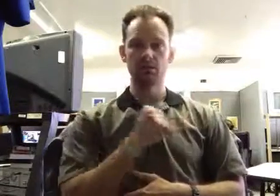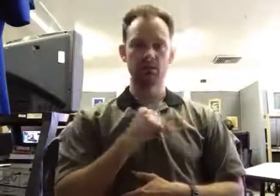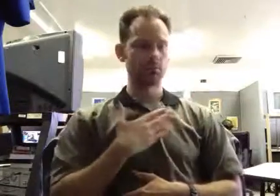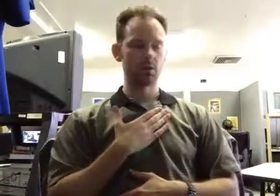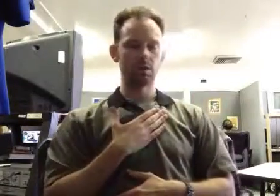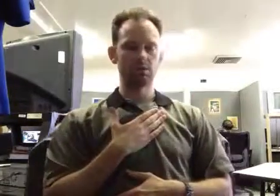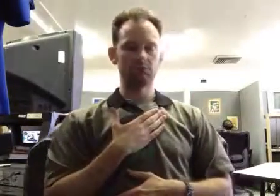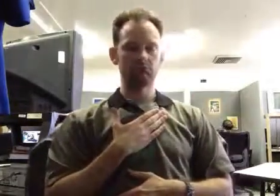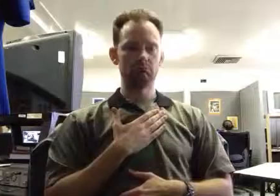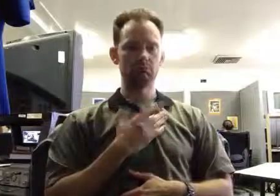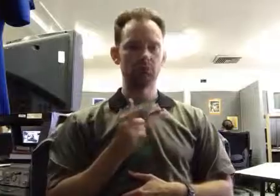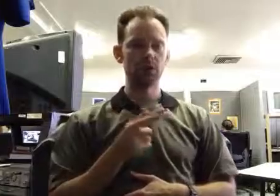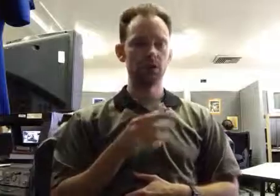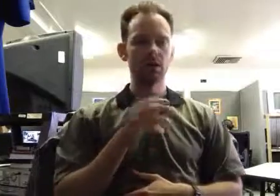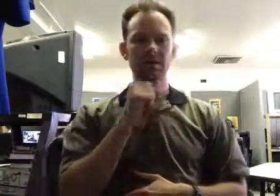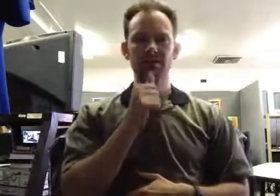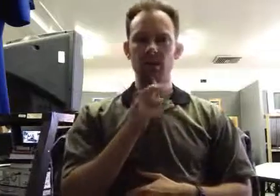the object, but your love.